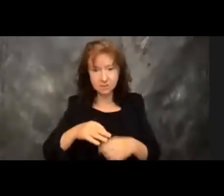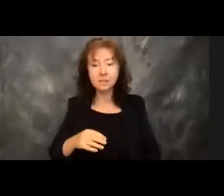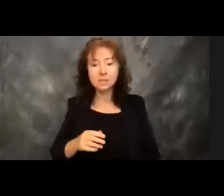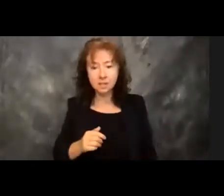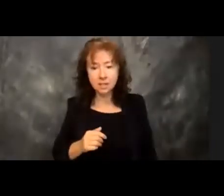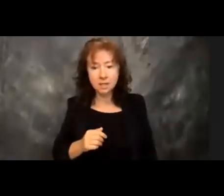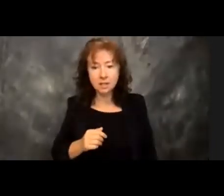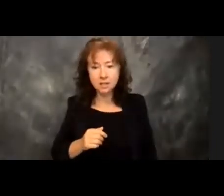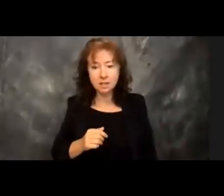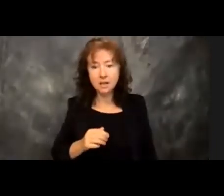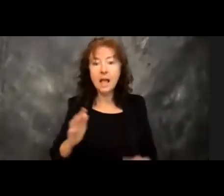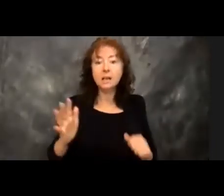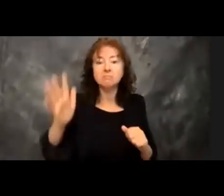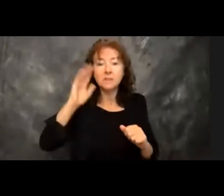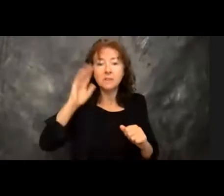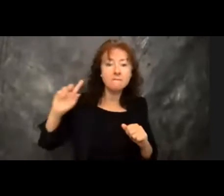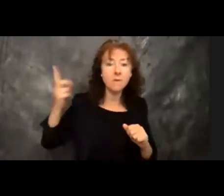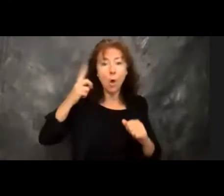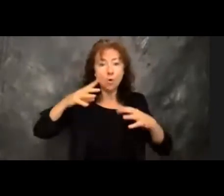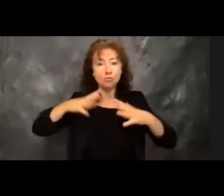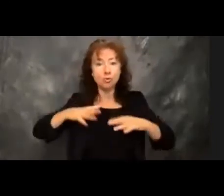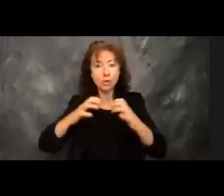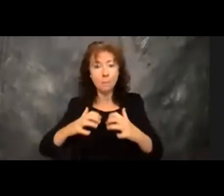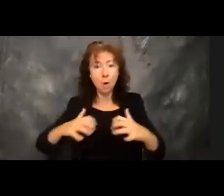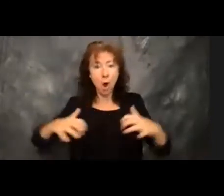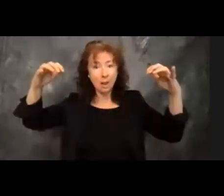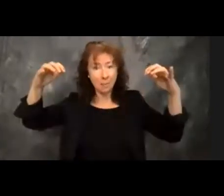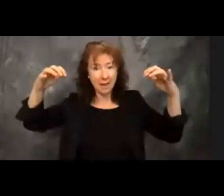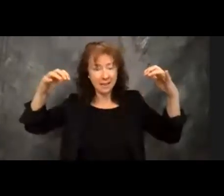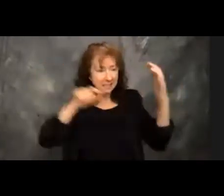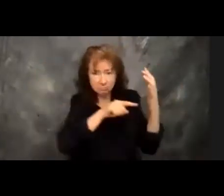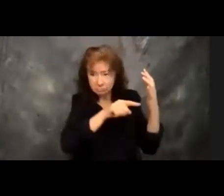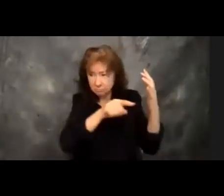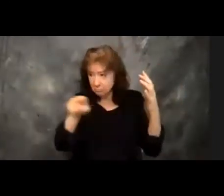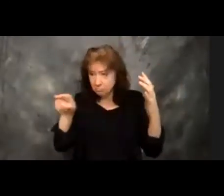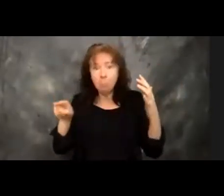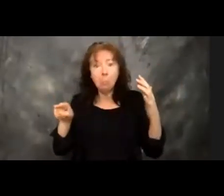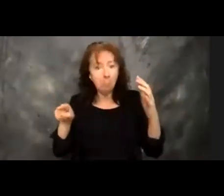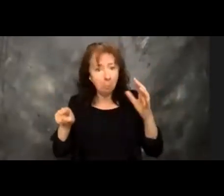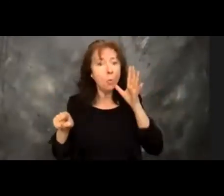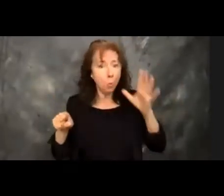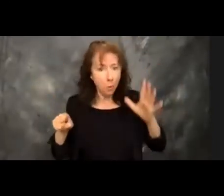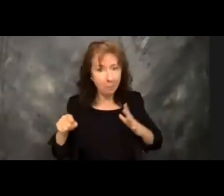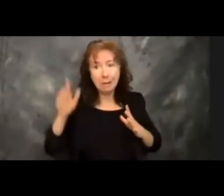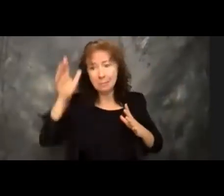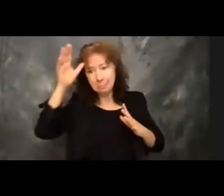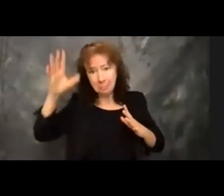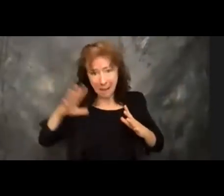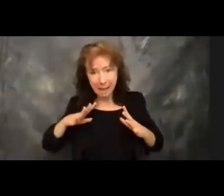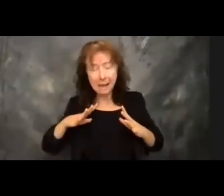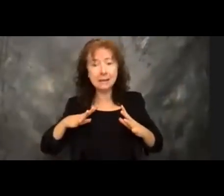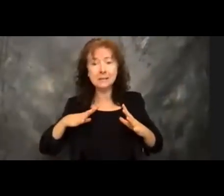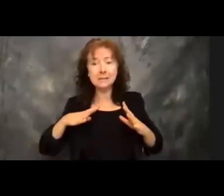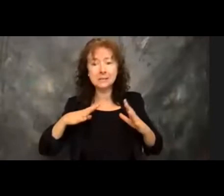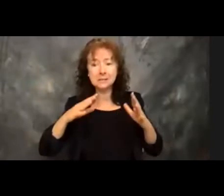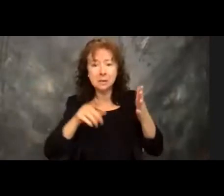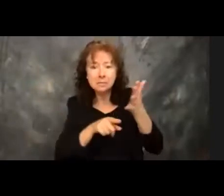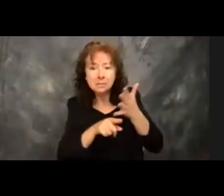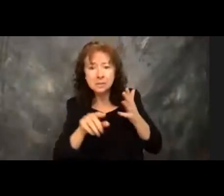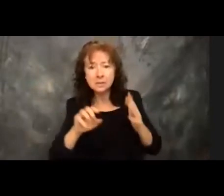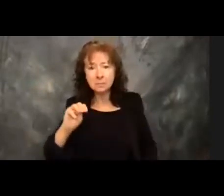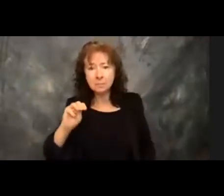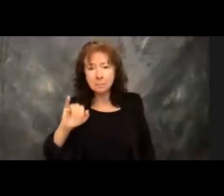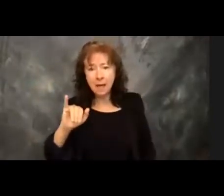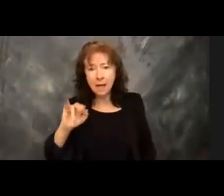Georgian parliament, there were women and also women with a minority, like ethnic minority backgrounds